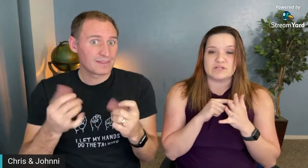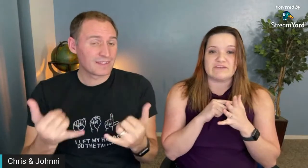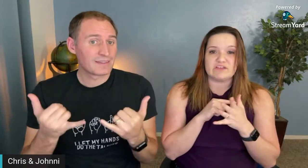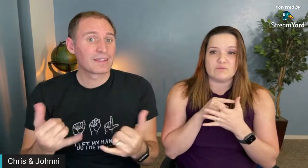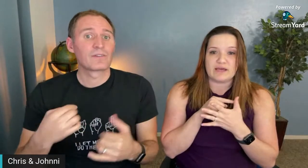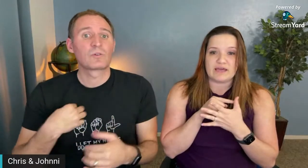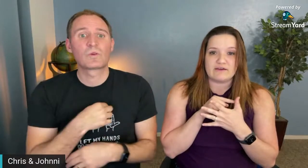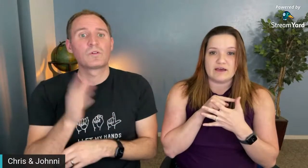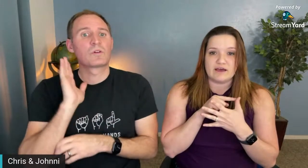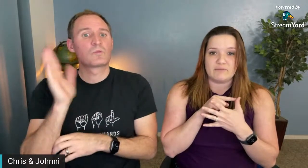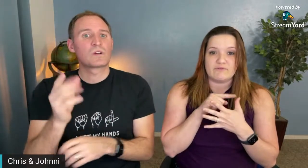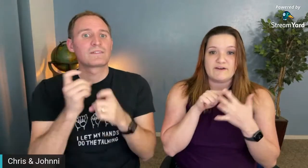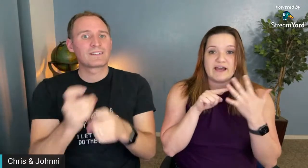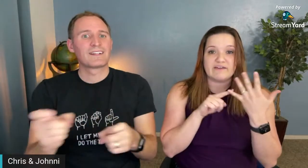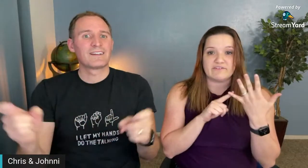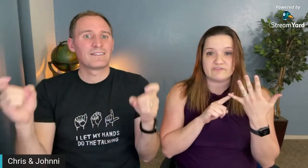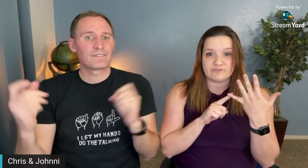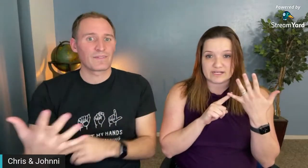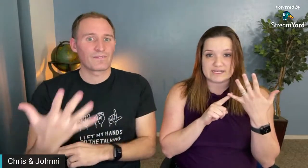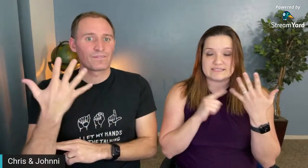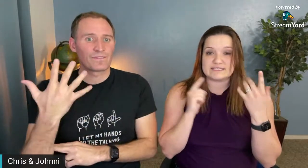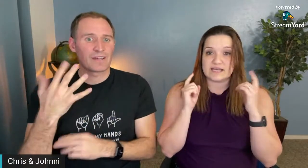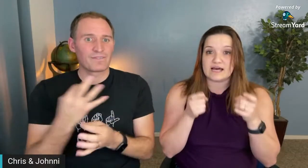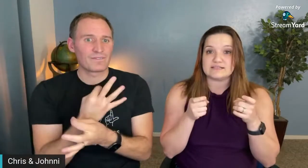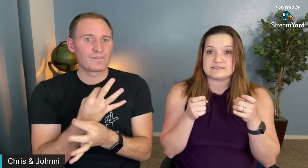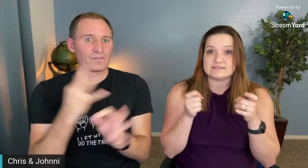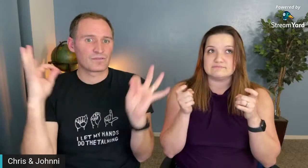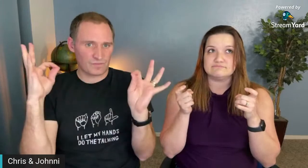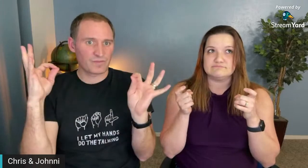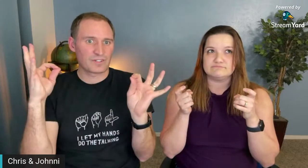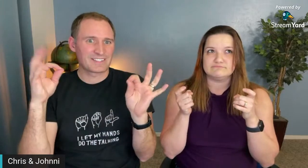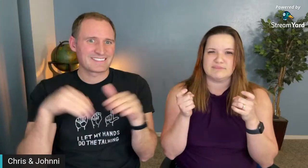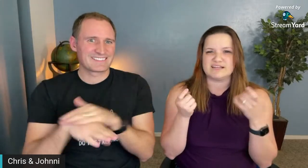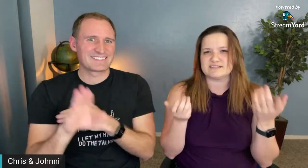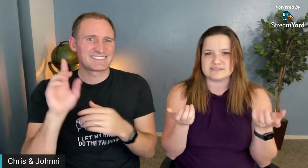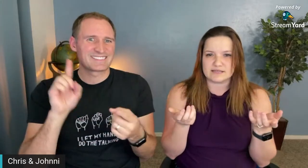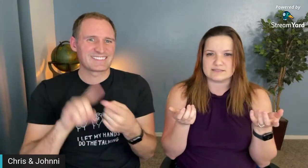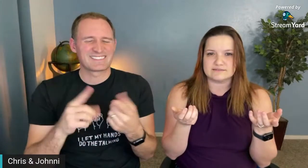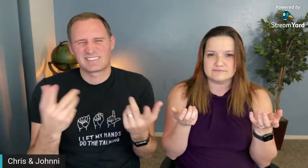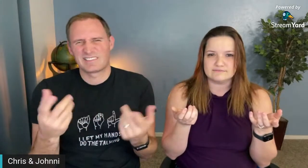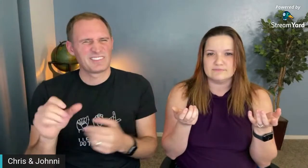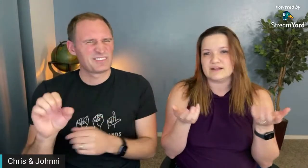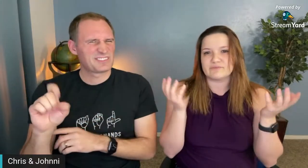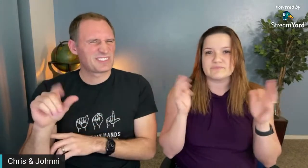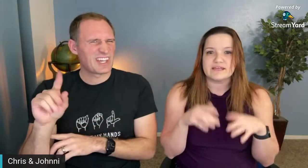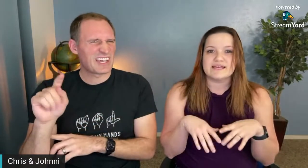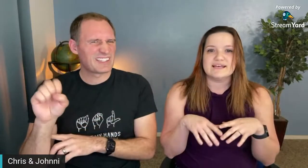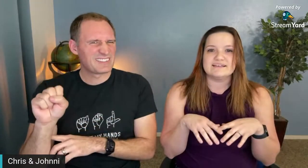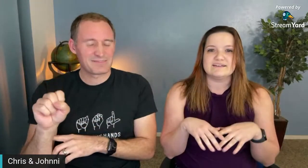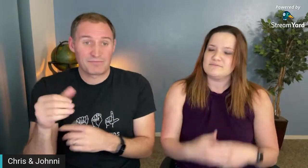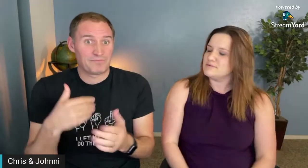giving away 5 free slots. I guess it's slots. Whatever. Would it be